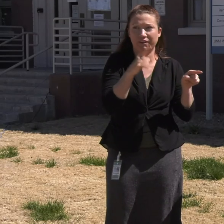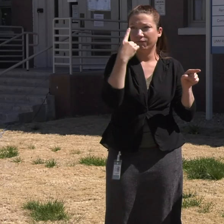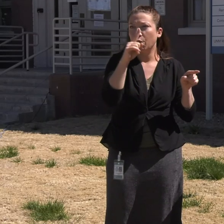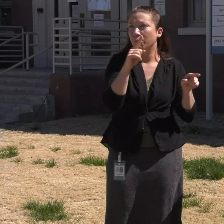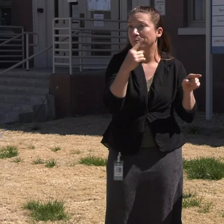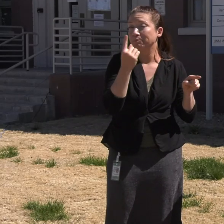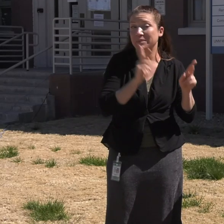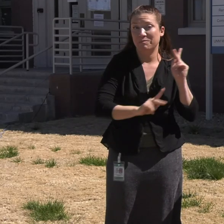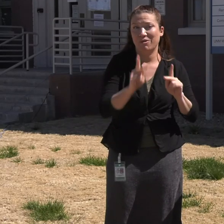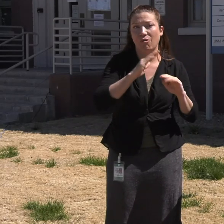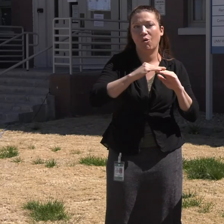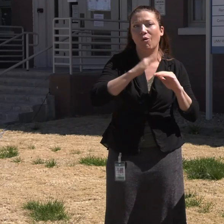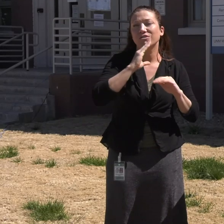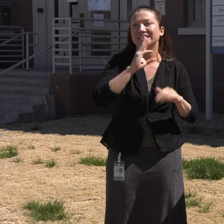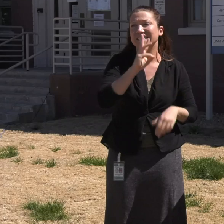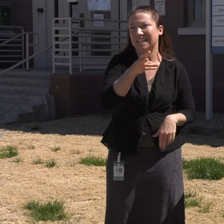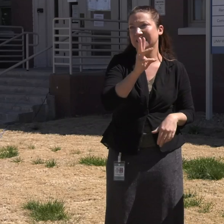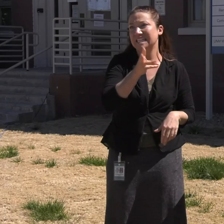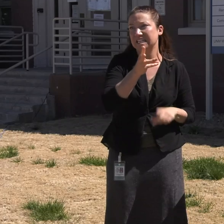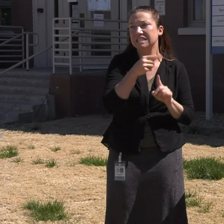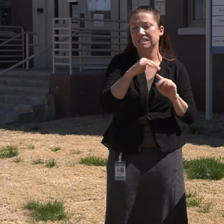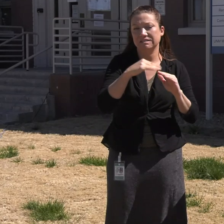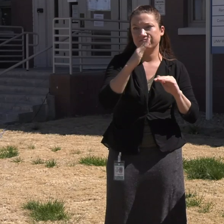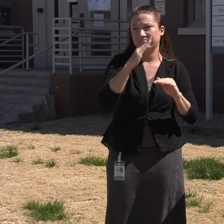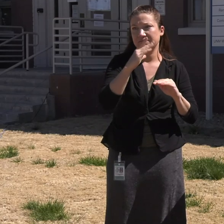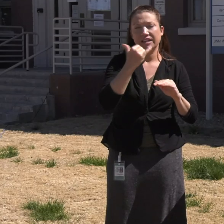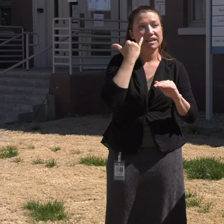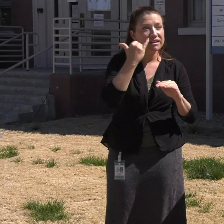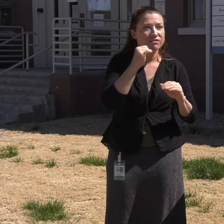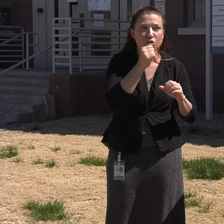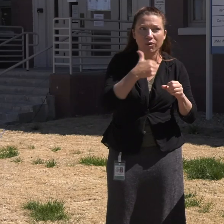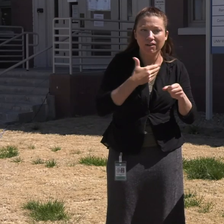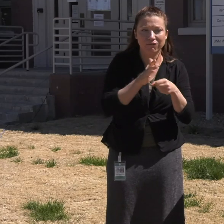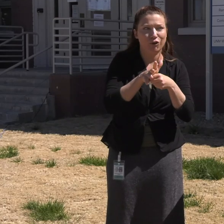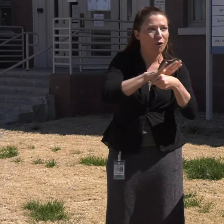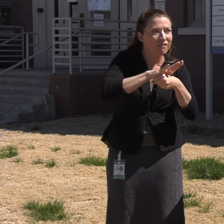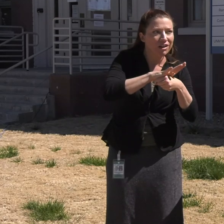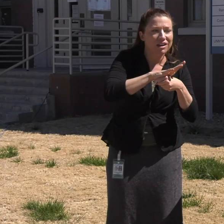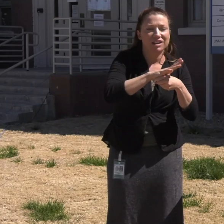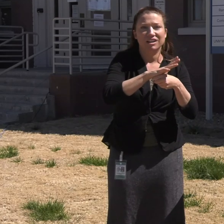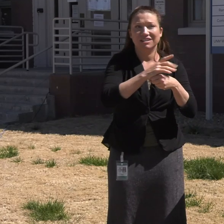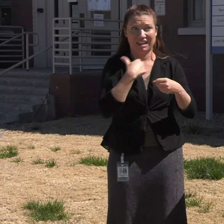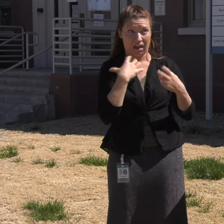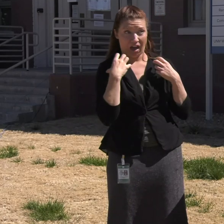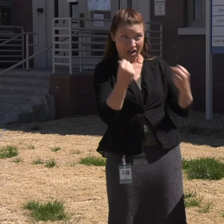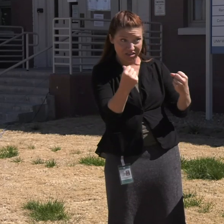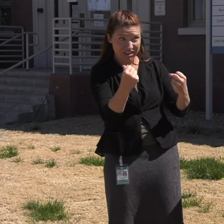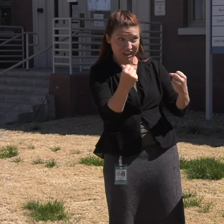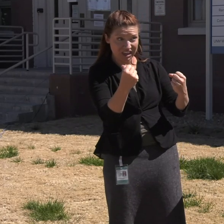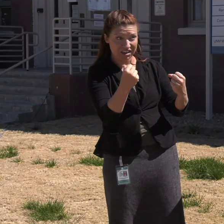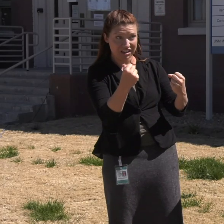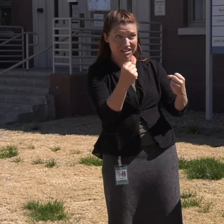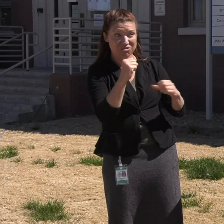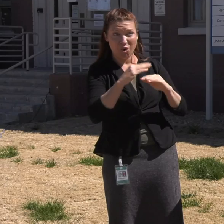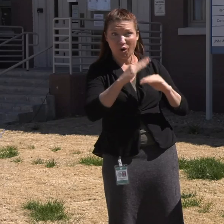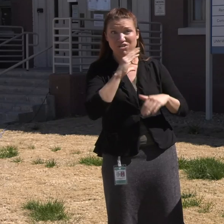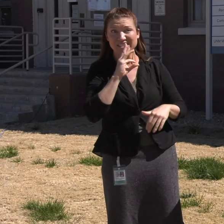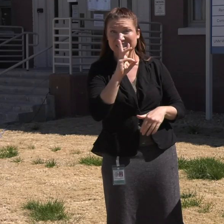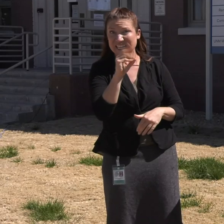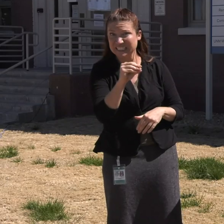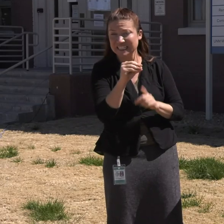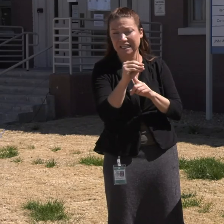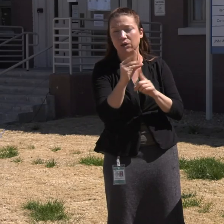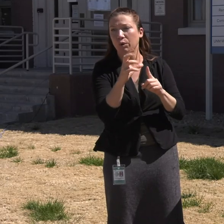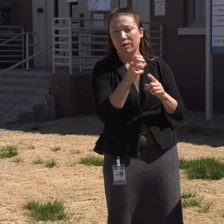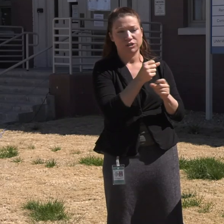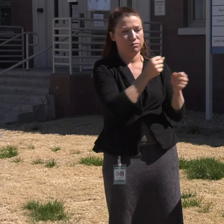These are folks that are do not have COVID-19, are otherwise healthy, and we want to make sure they stay that way. So we really appreciate all of the